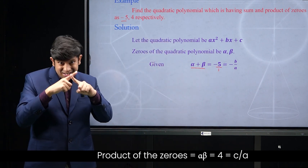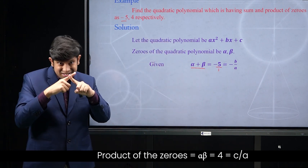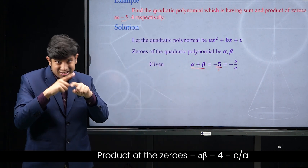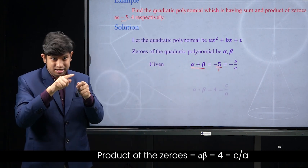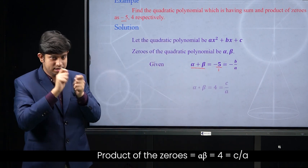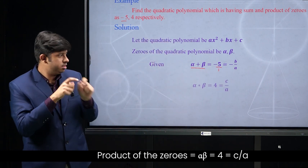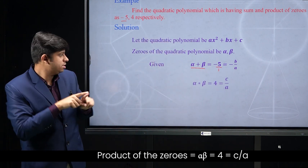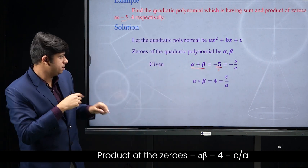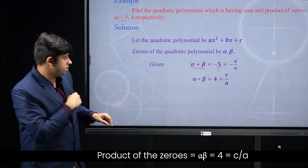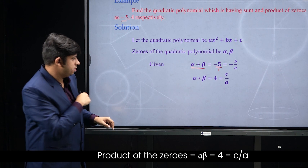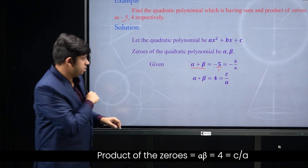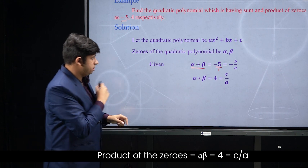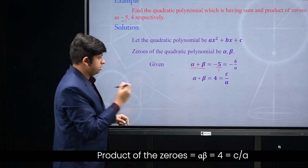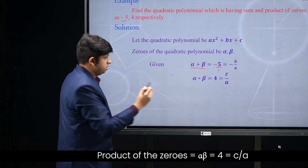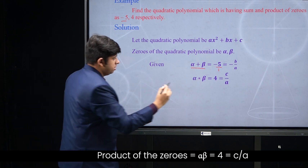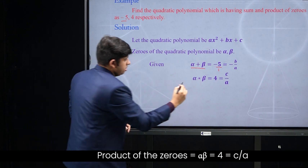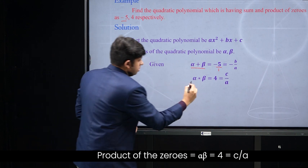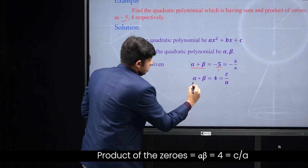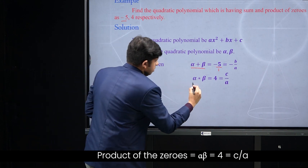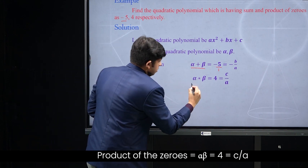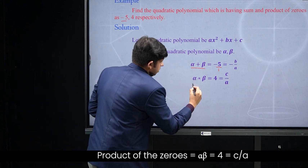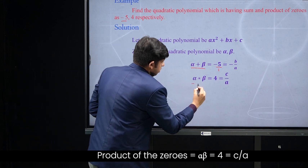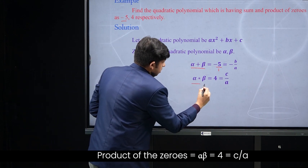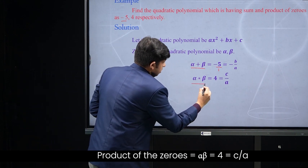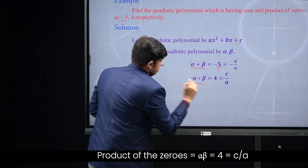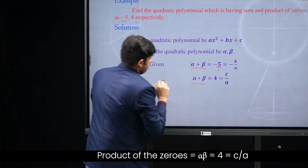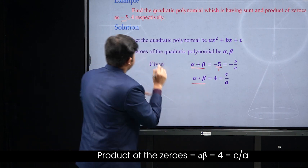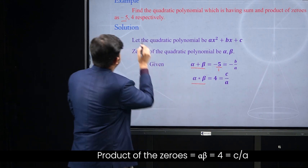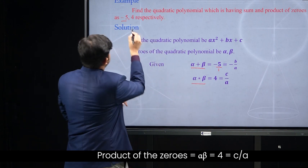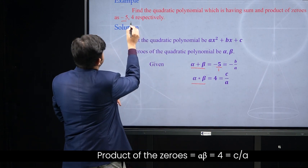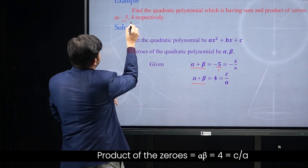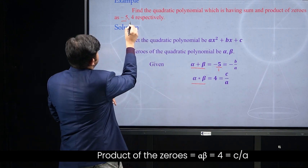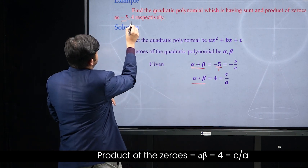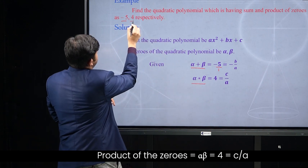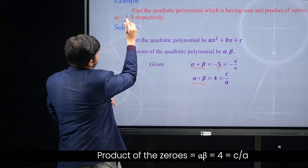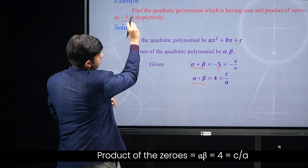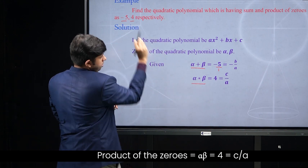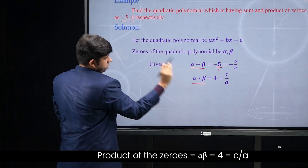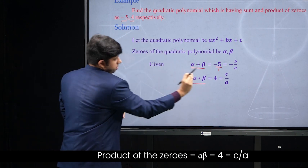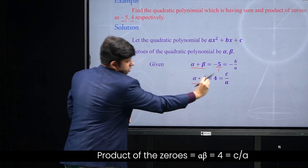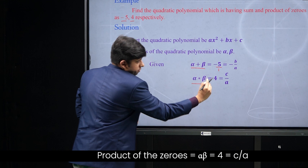Product of the zeros is equal to alpha into beta, which is equal to 4, that is equal to c by a.